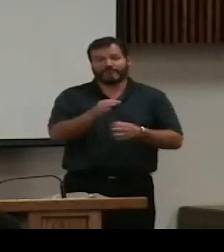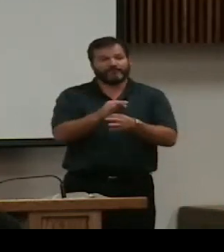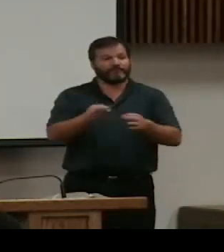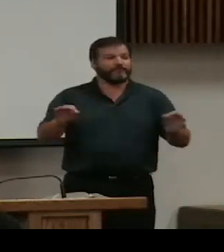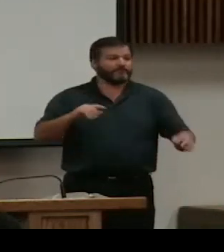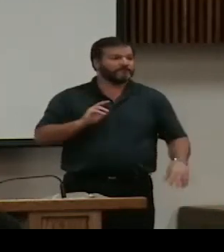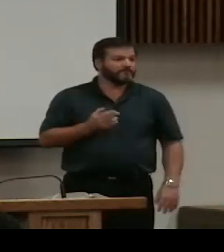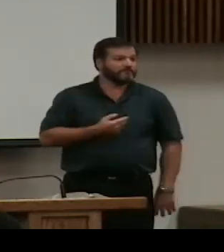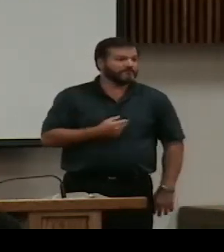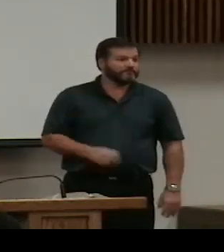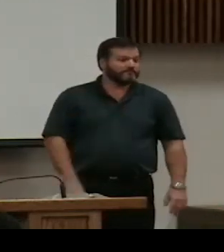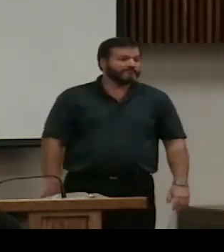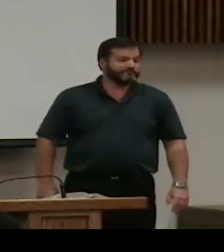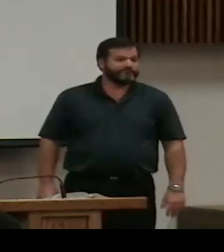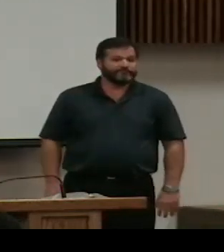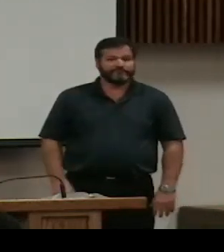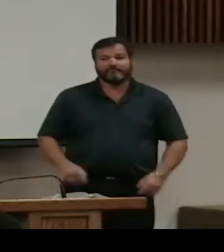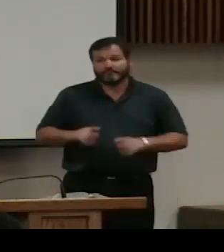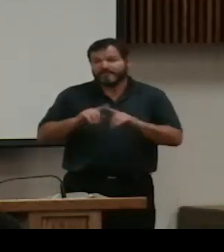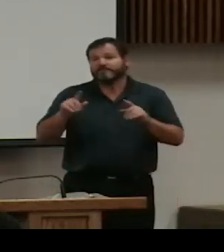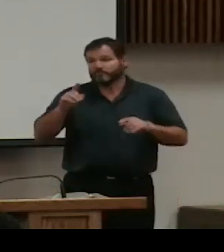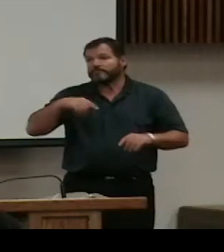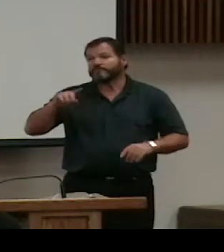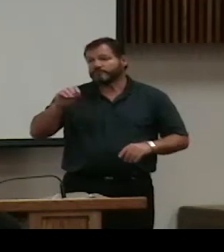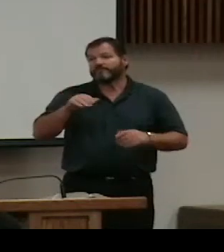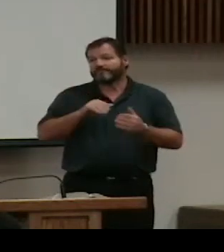cross to freeze us from that condemnation.